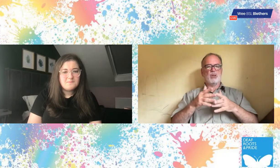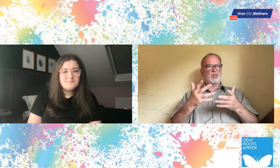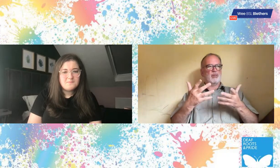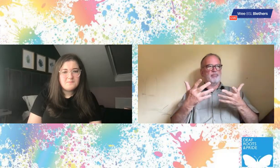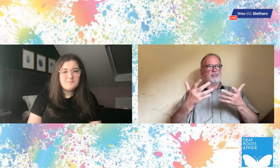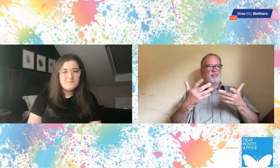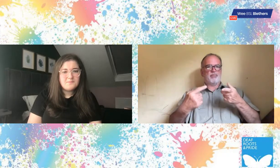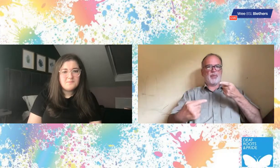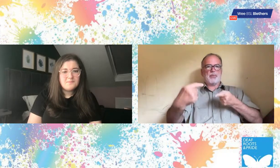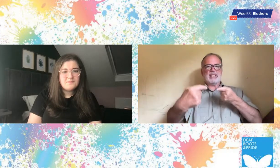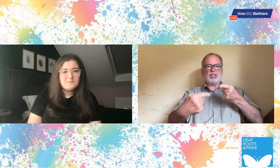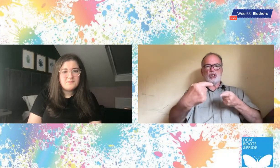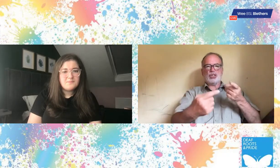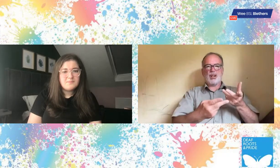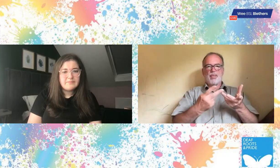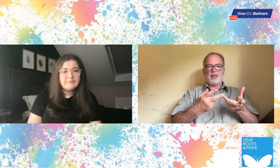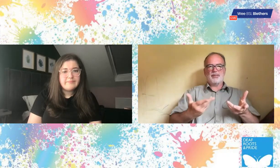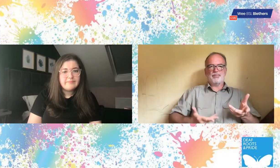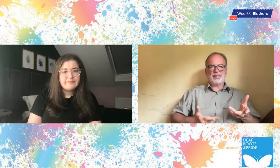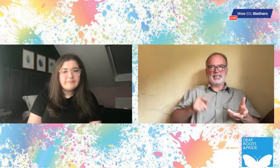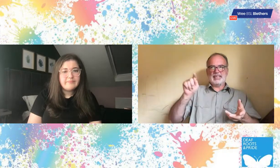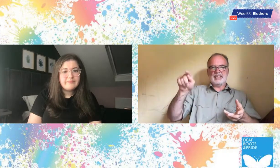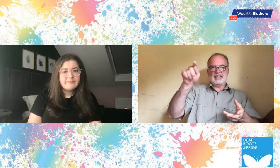visitor numbers. So